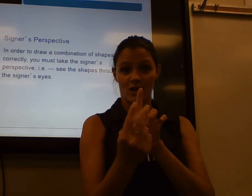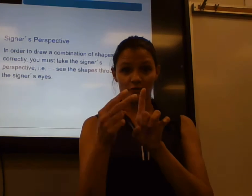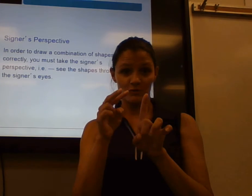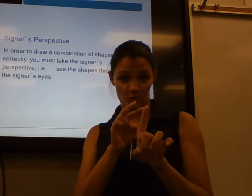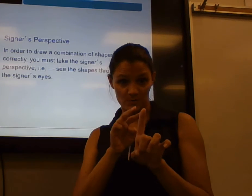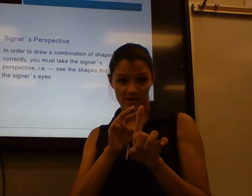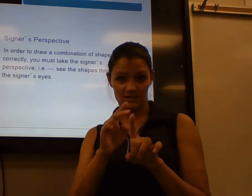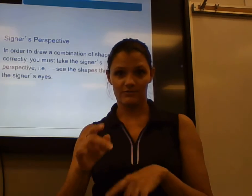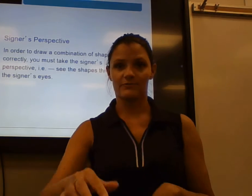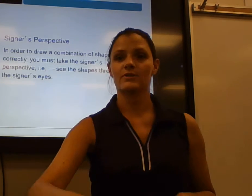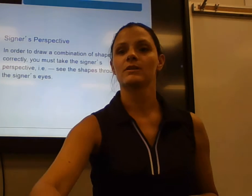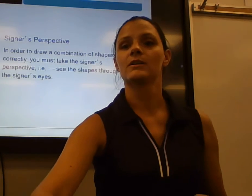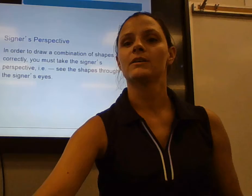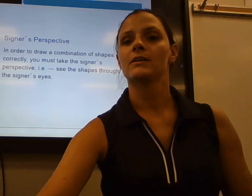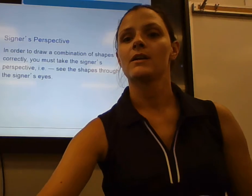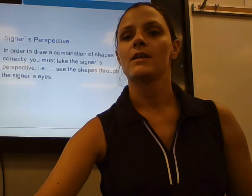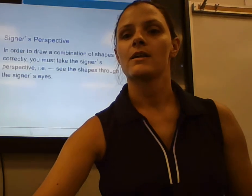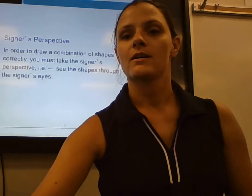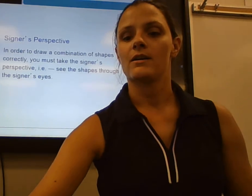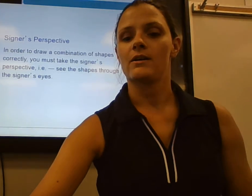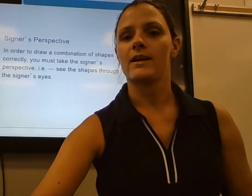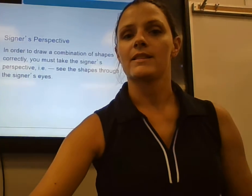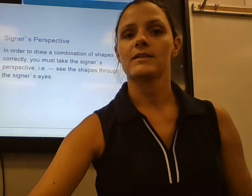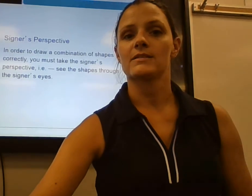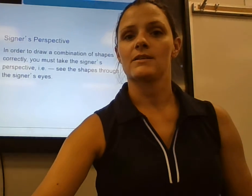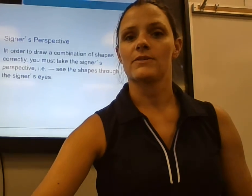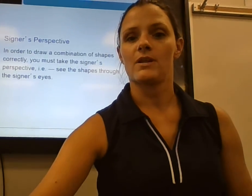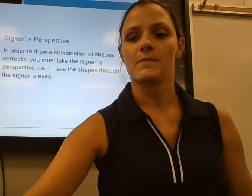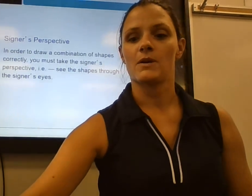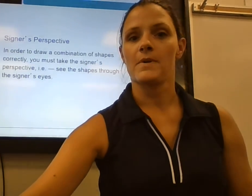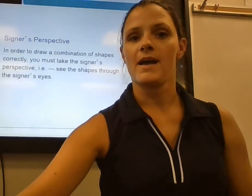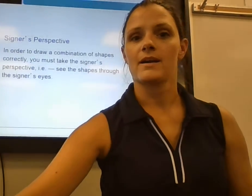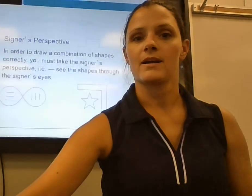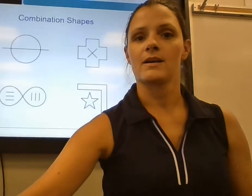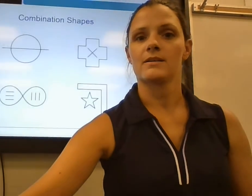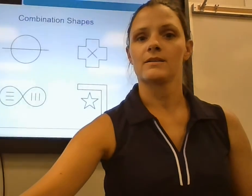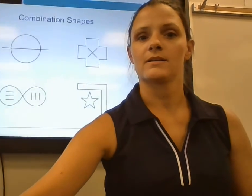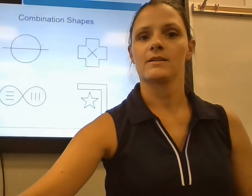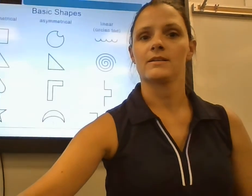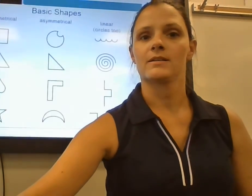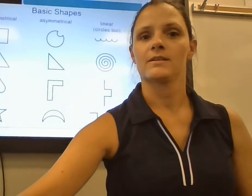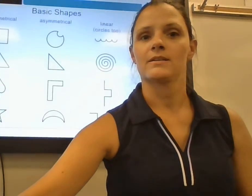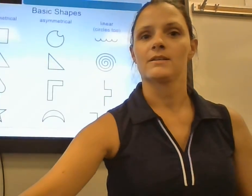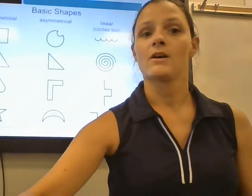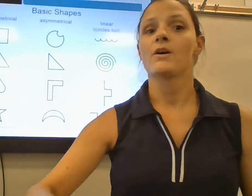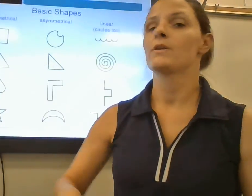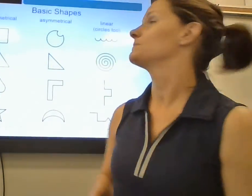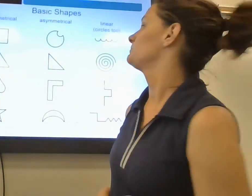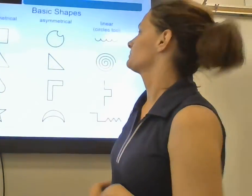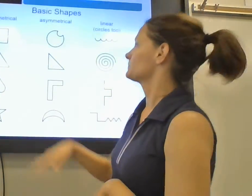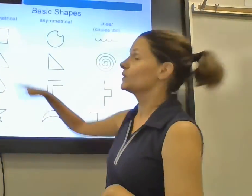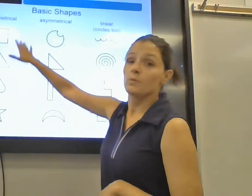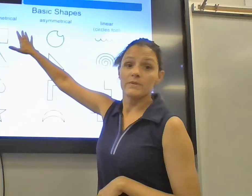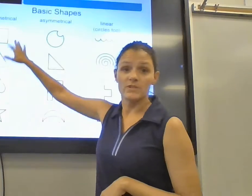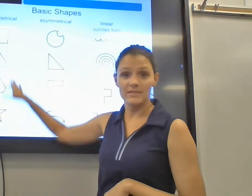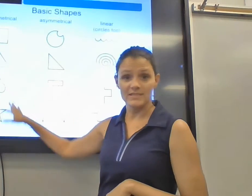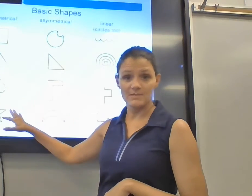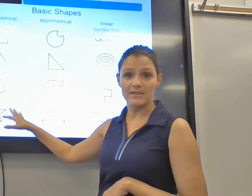Signer's perspective. All right, let's see if it'll let me go back. We've done these